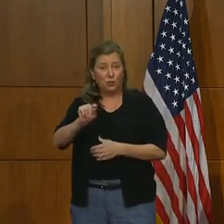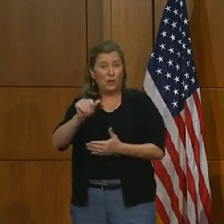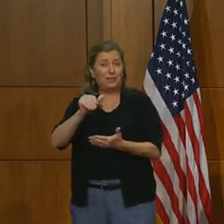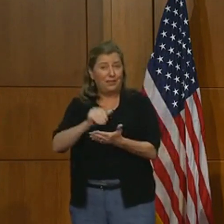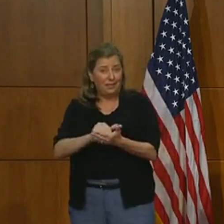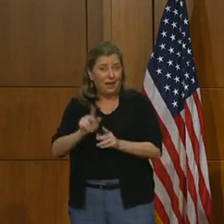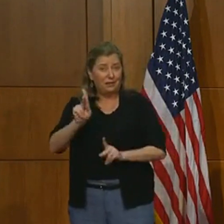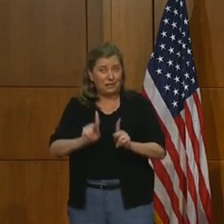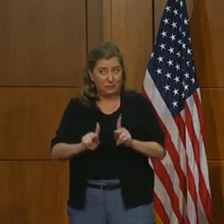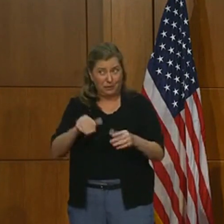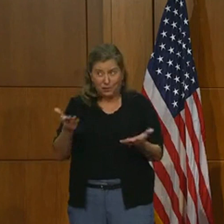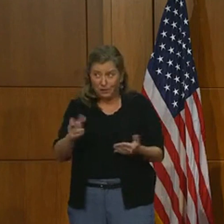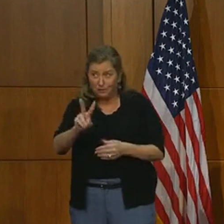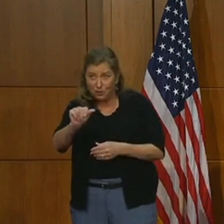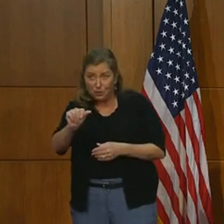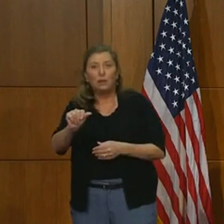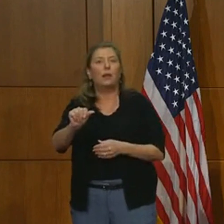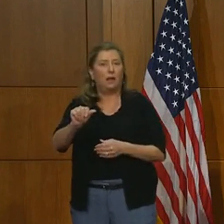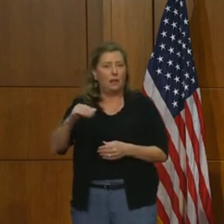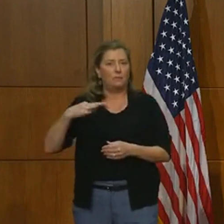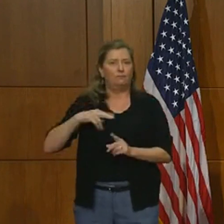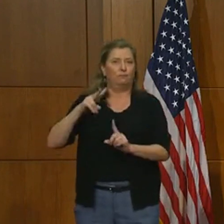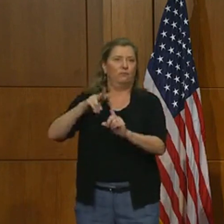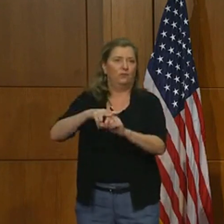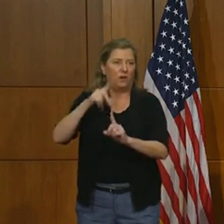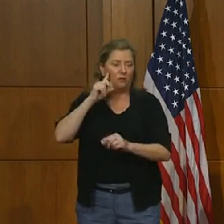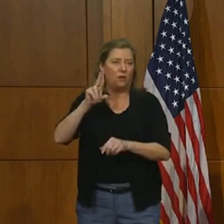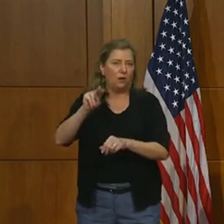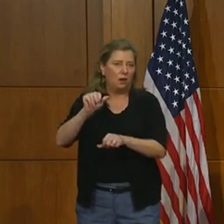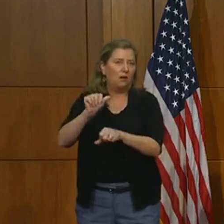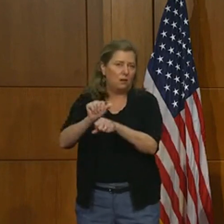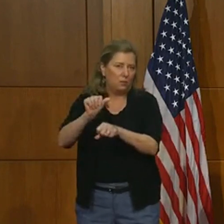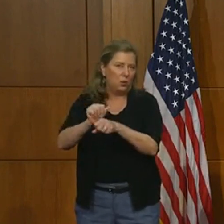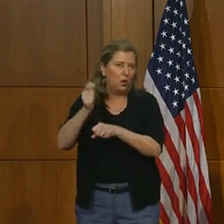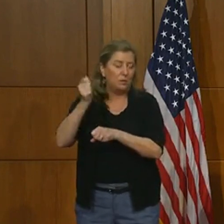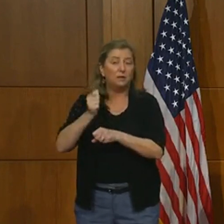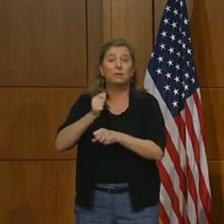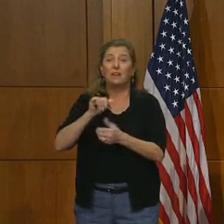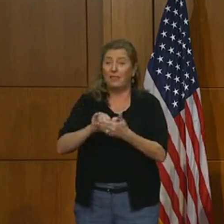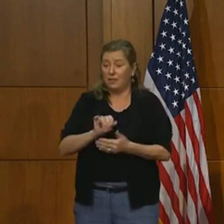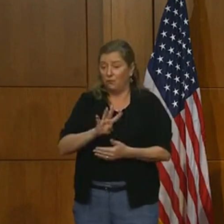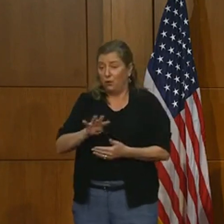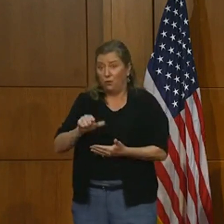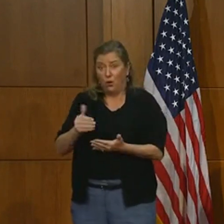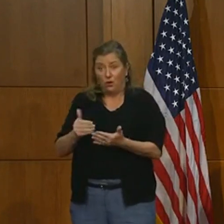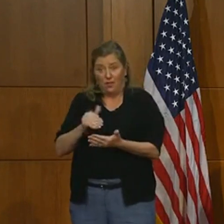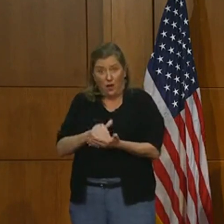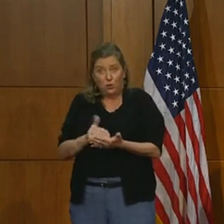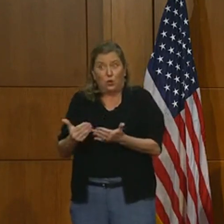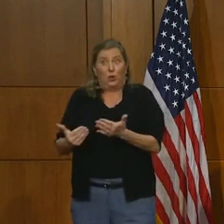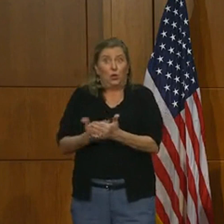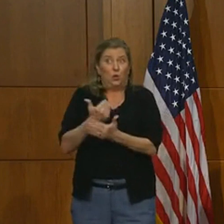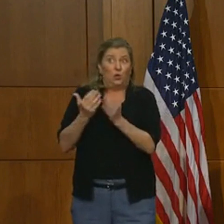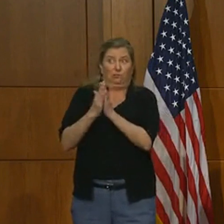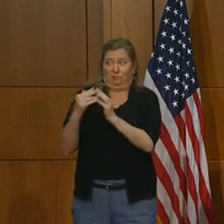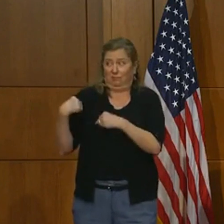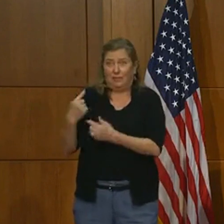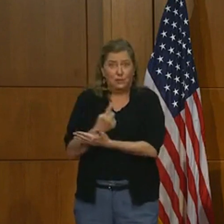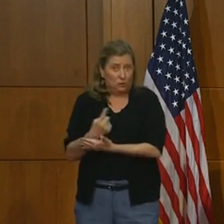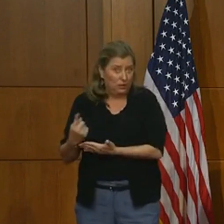720,000 people in Virginia who have filed for unemployment, including 44,000 new claims this past